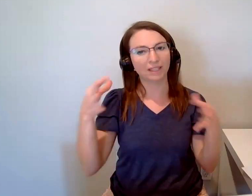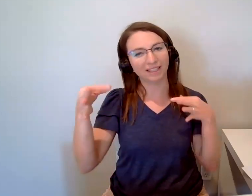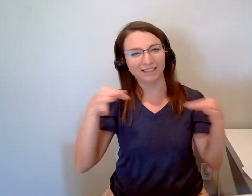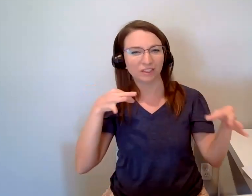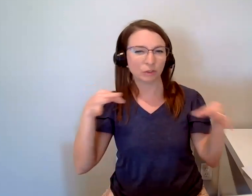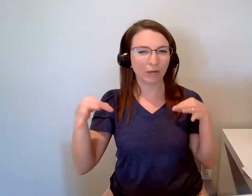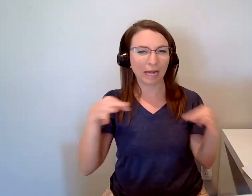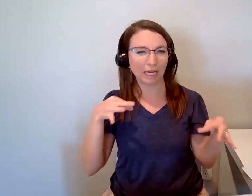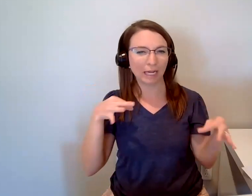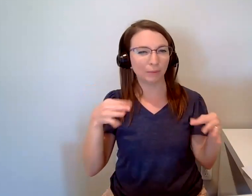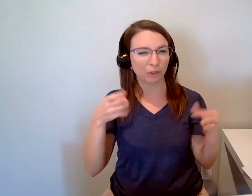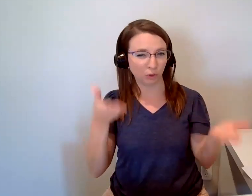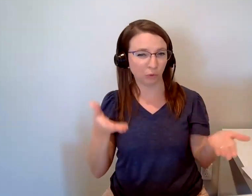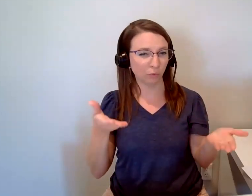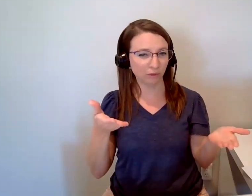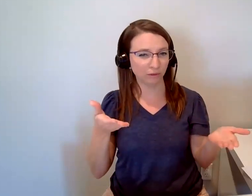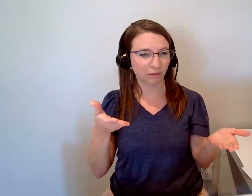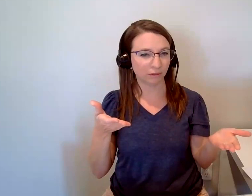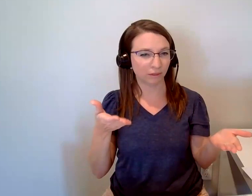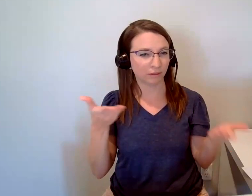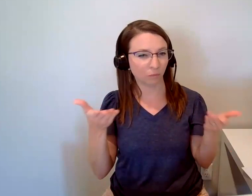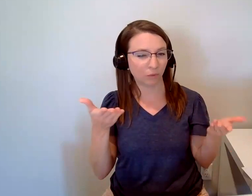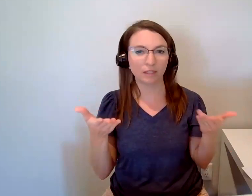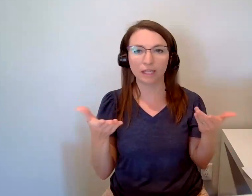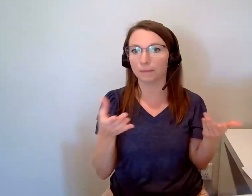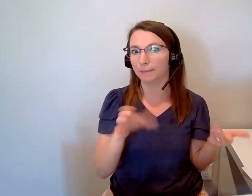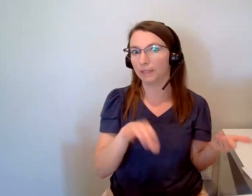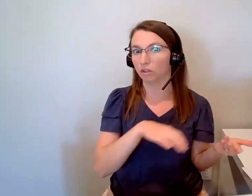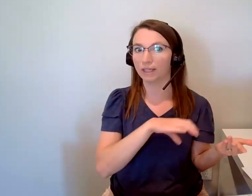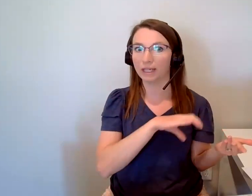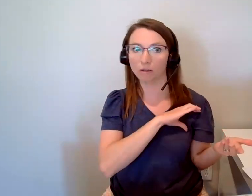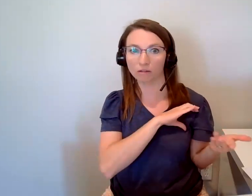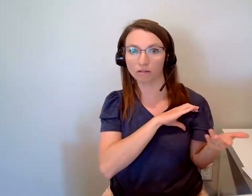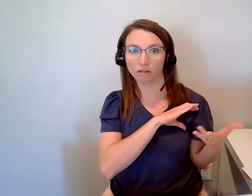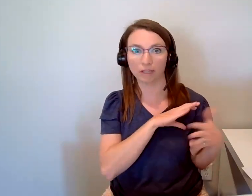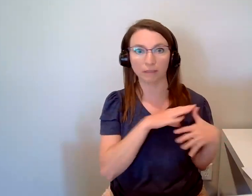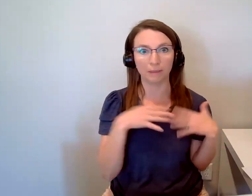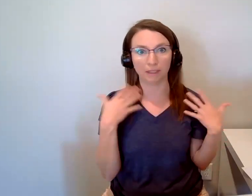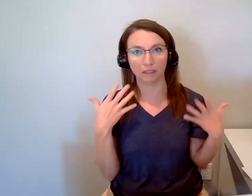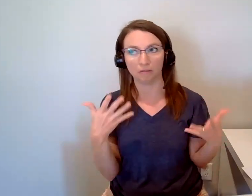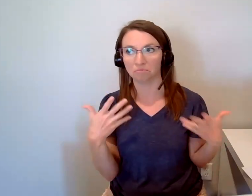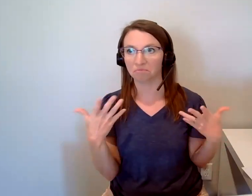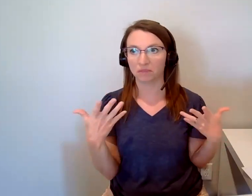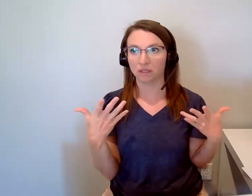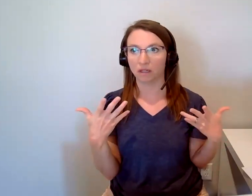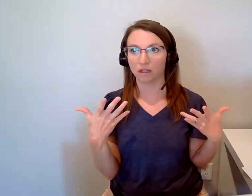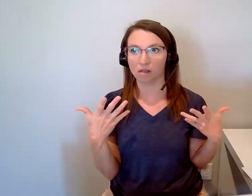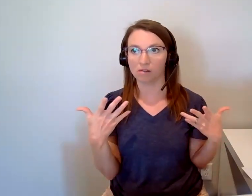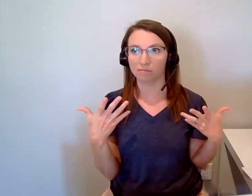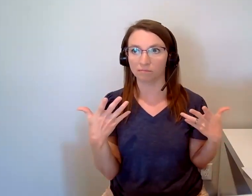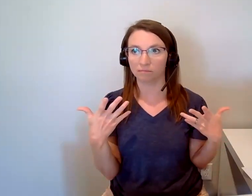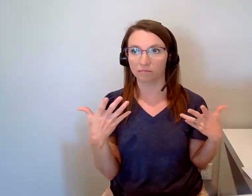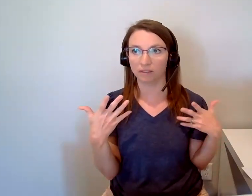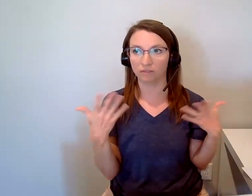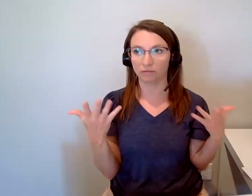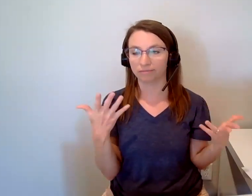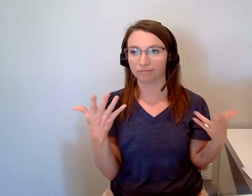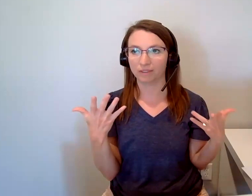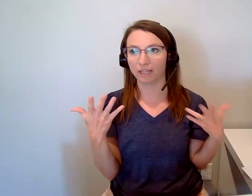kind of describe you in some way, like it might be your character, like maybe if like I have